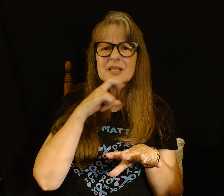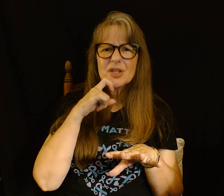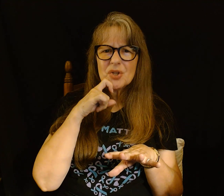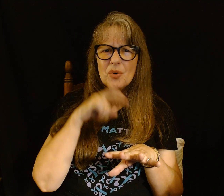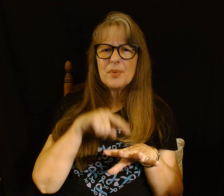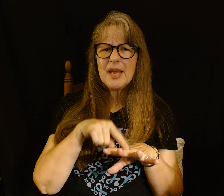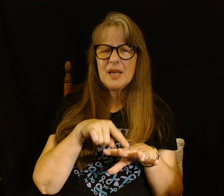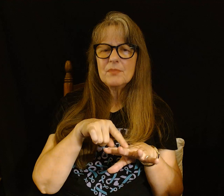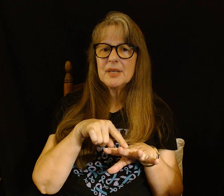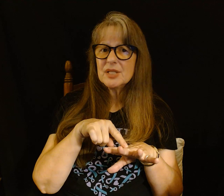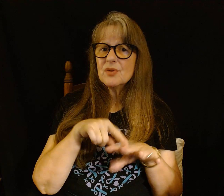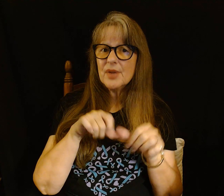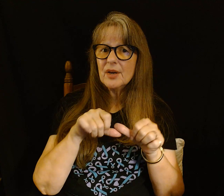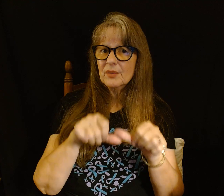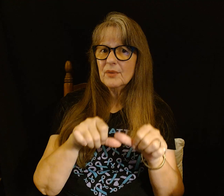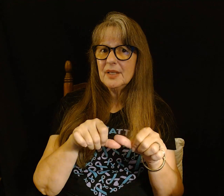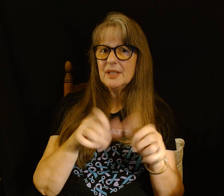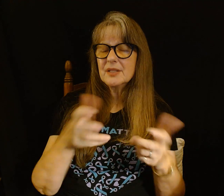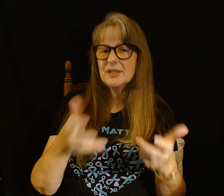dull pain, but it's still there, right? It's still there.